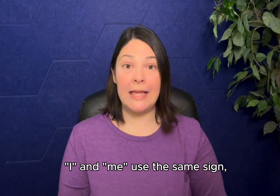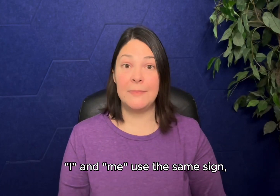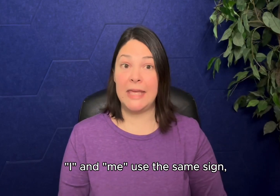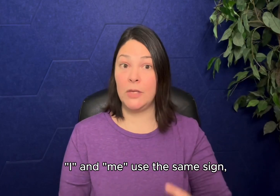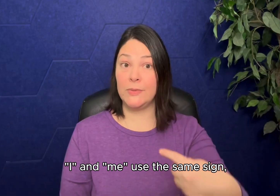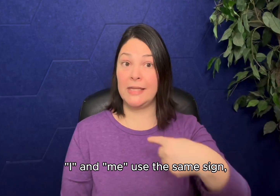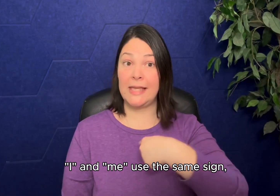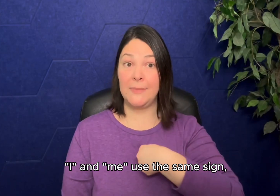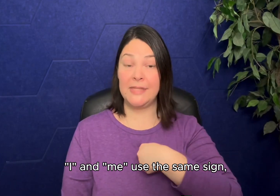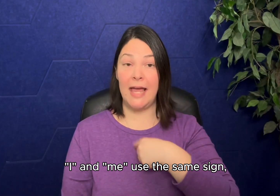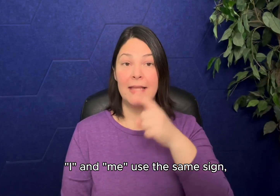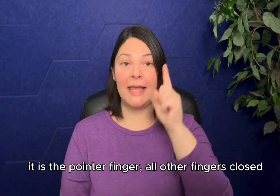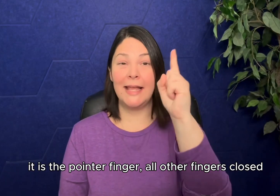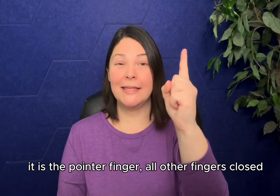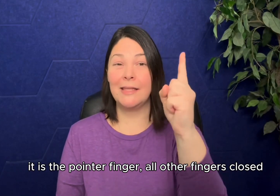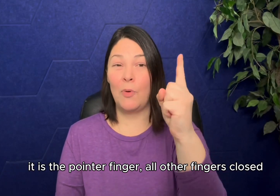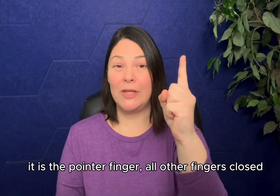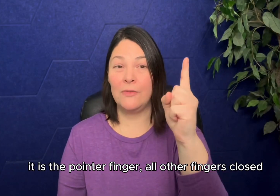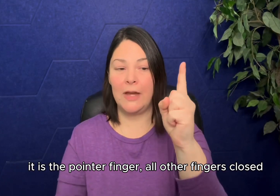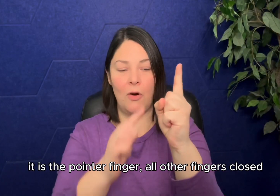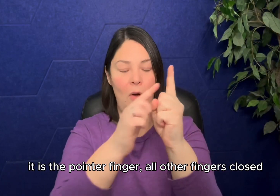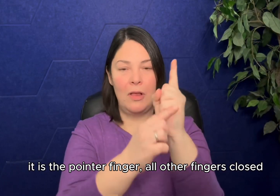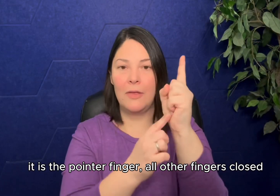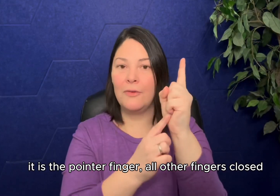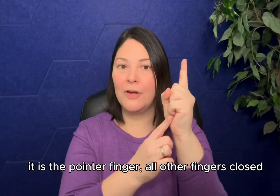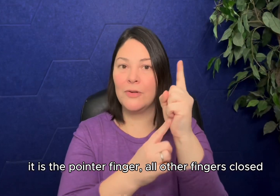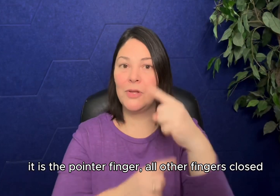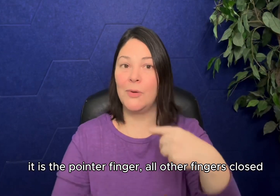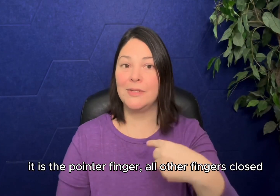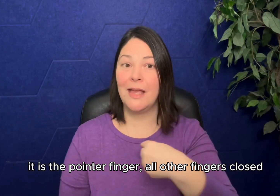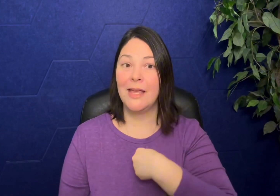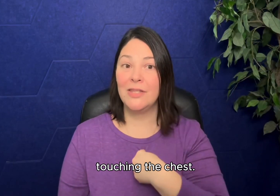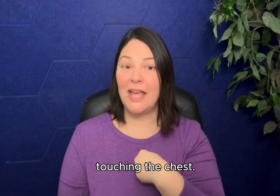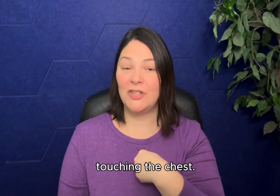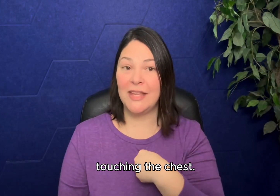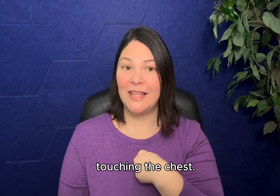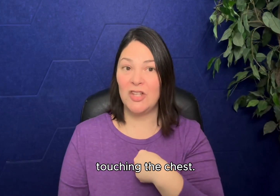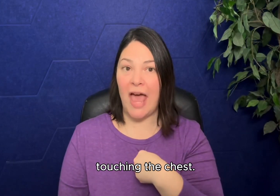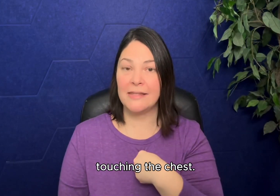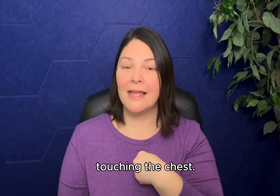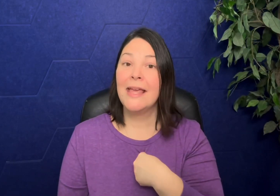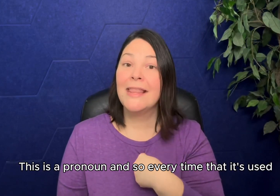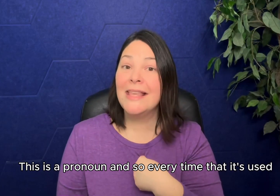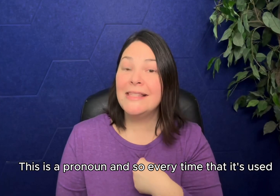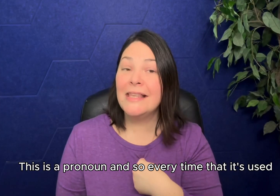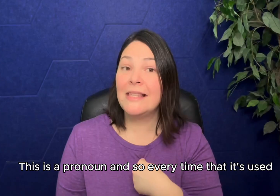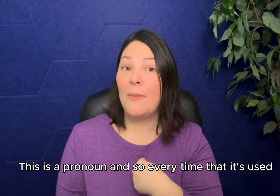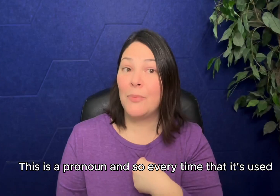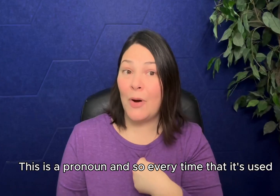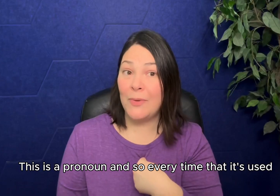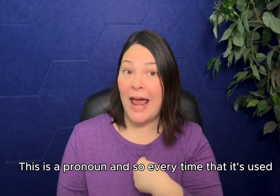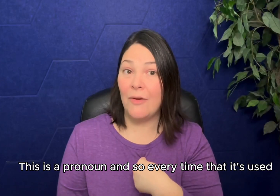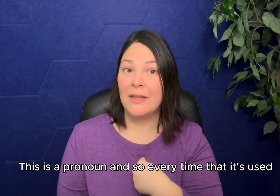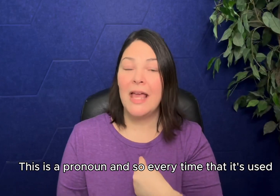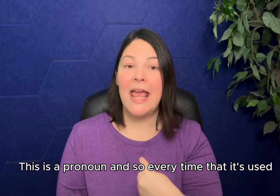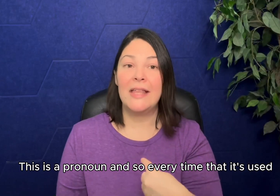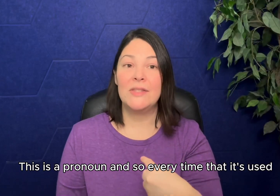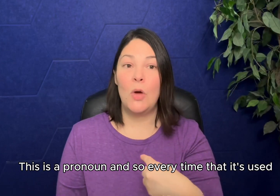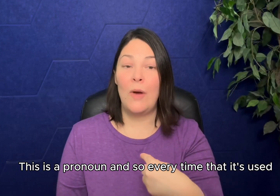me use the same sign. It is the pointer finger, all other fingers closed, touching the chest. This is a pronoun, and so